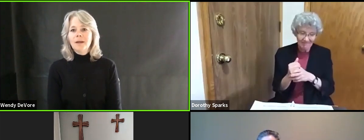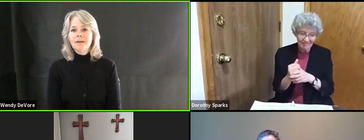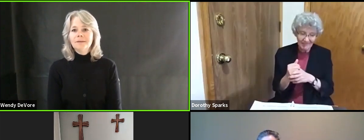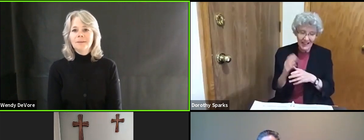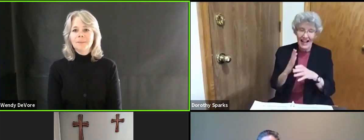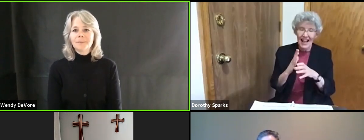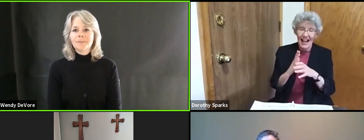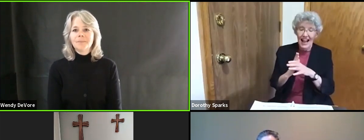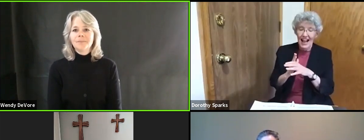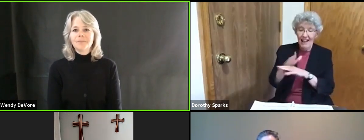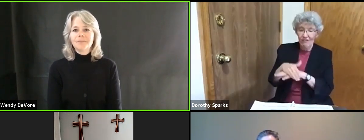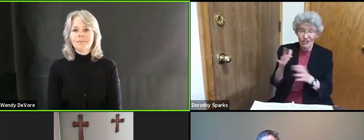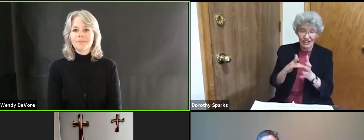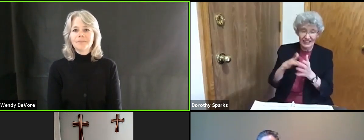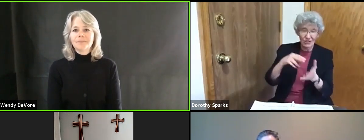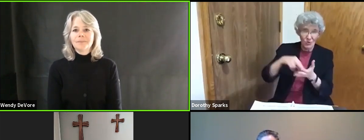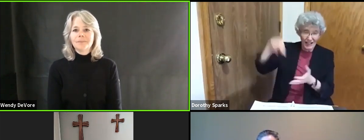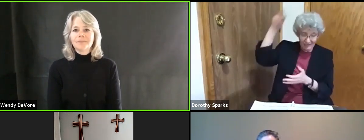these ways.